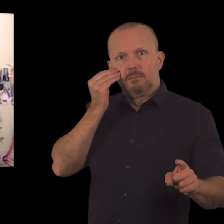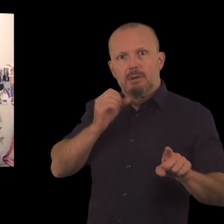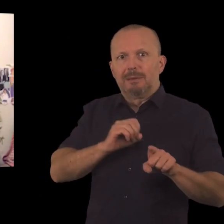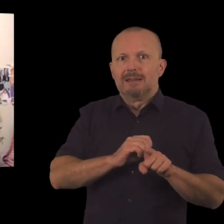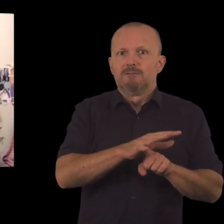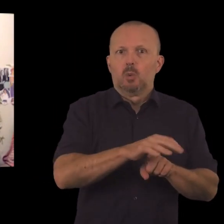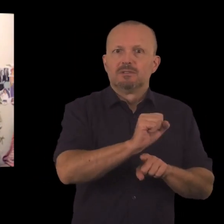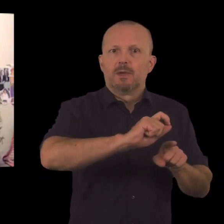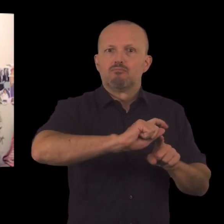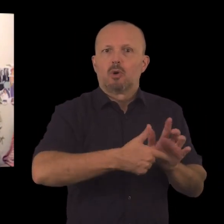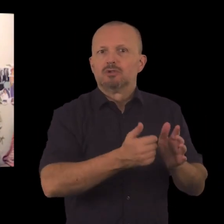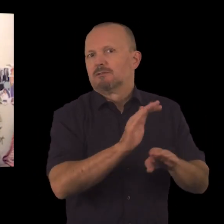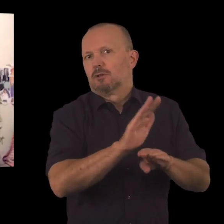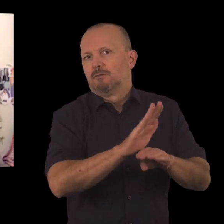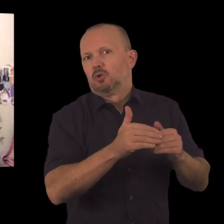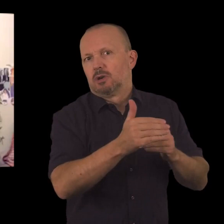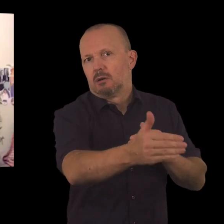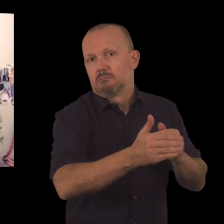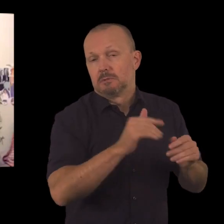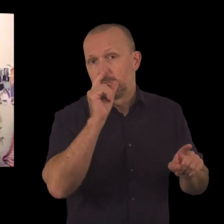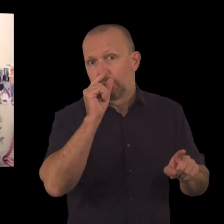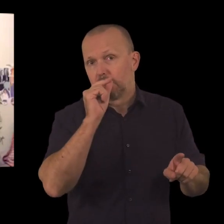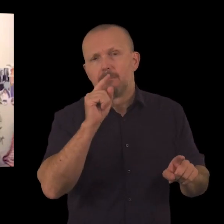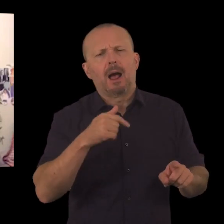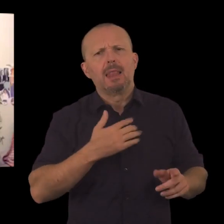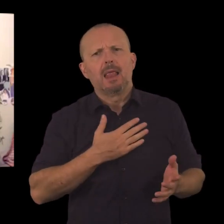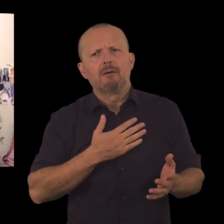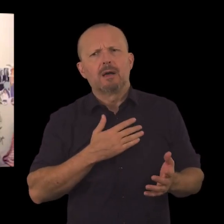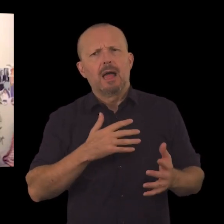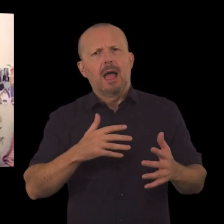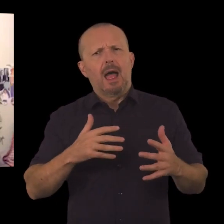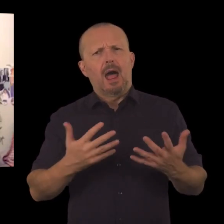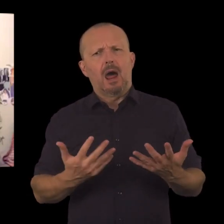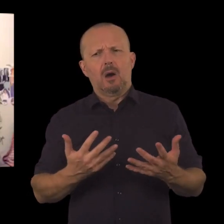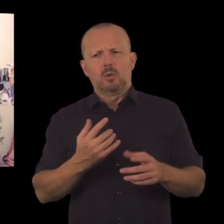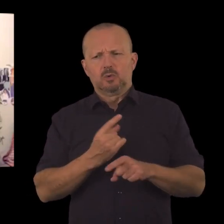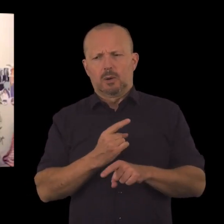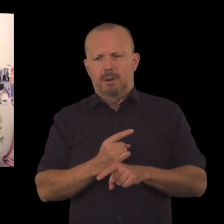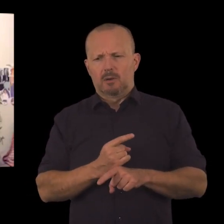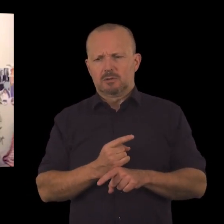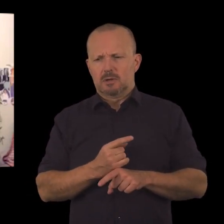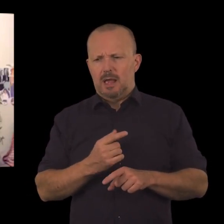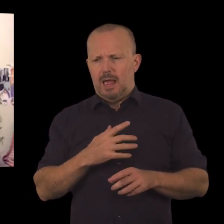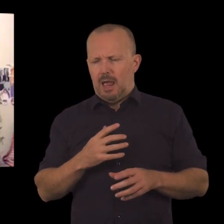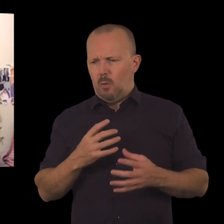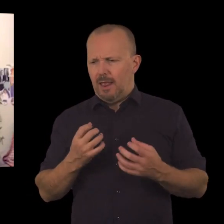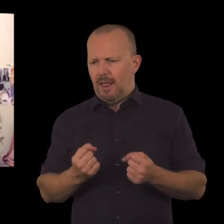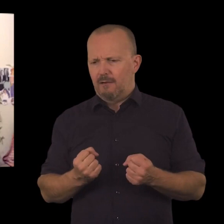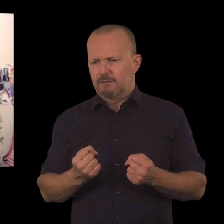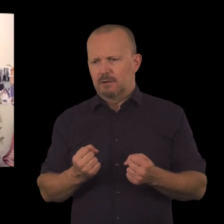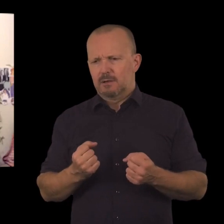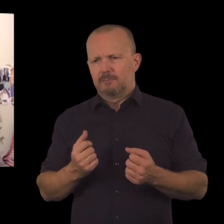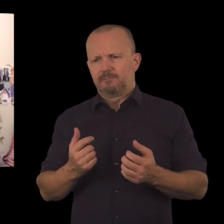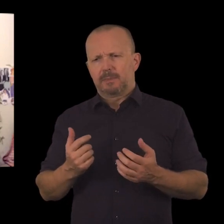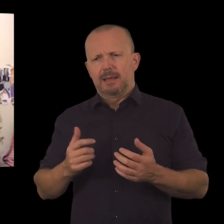other projects. But I love that you highlighted how we hold ritualistic spaces for